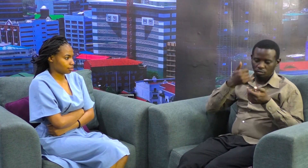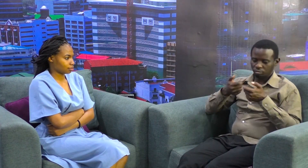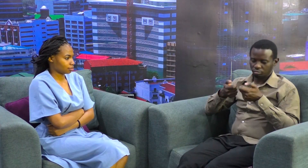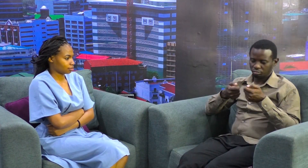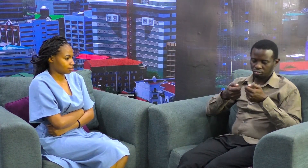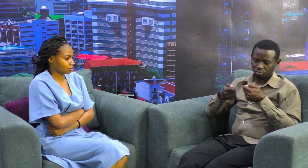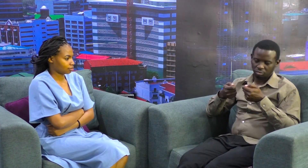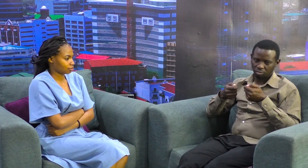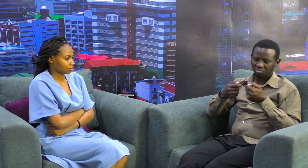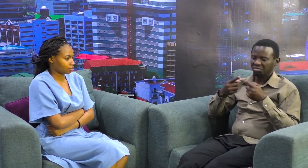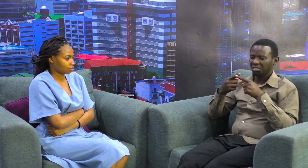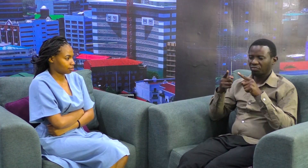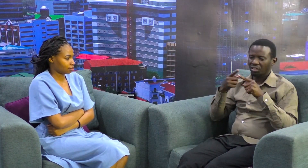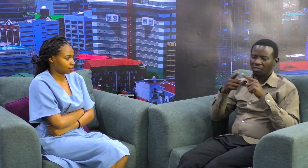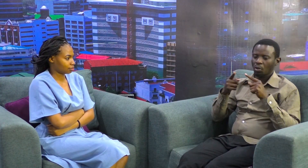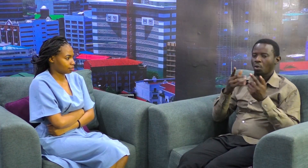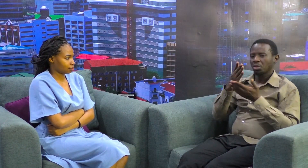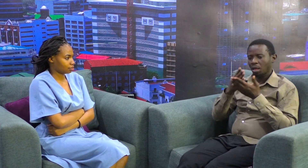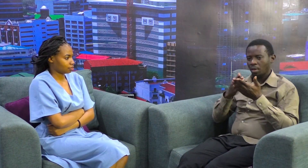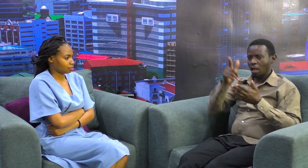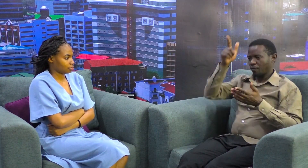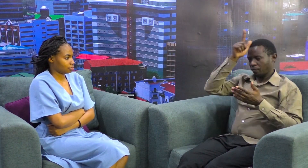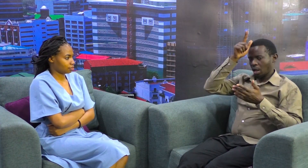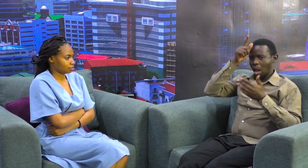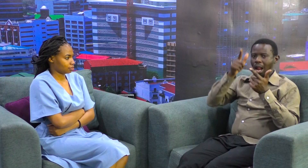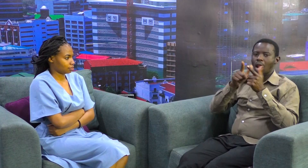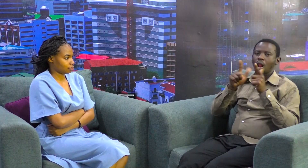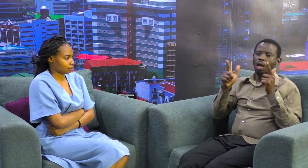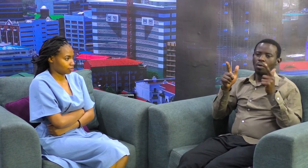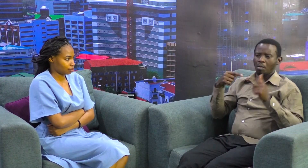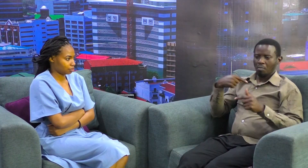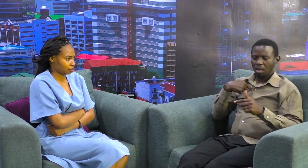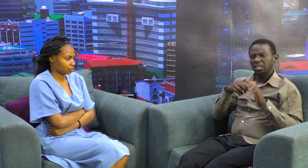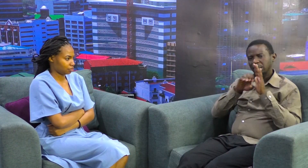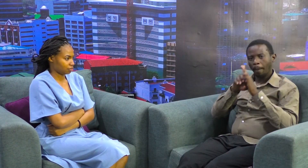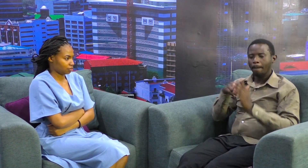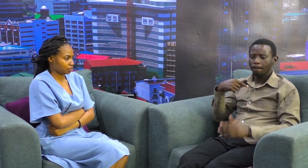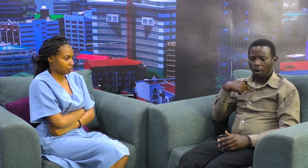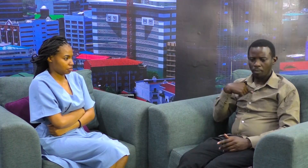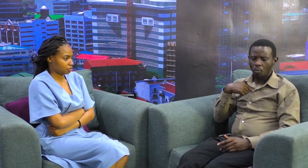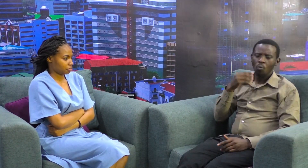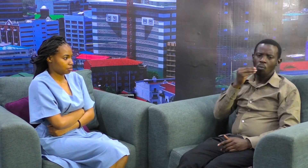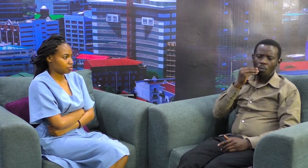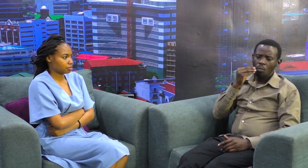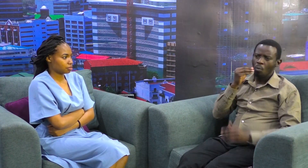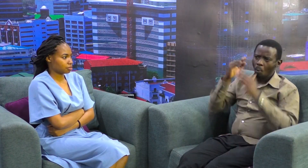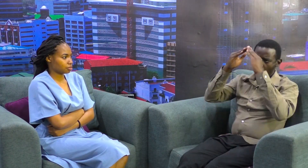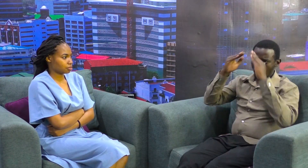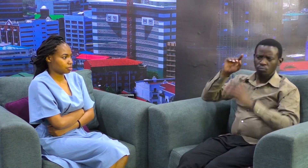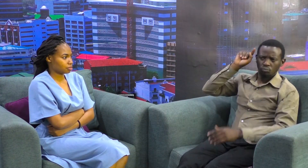write and use phone texting, but in a very